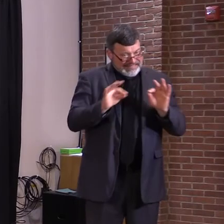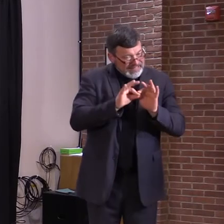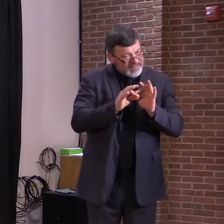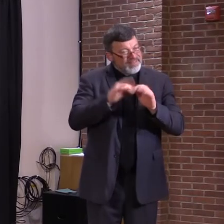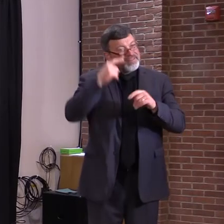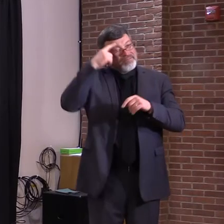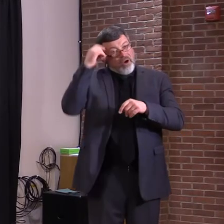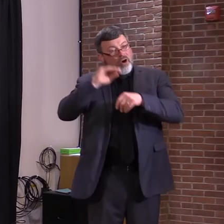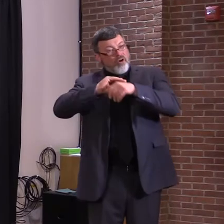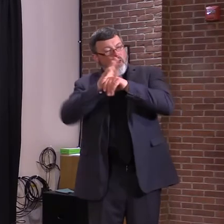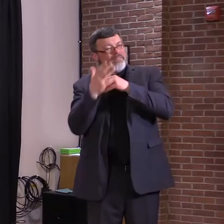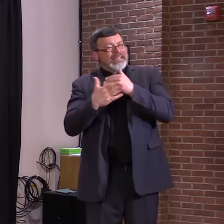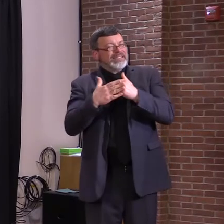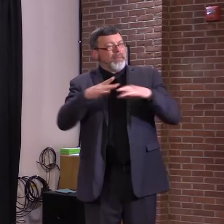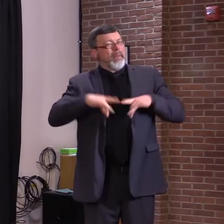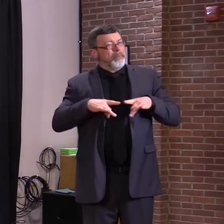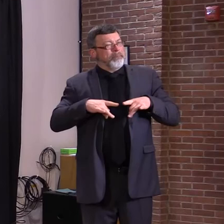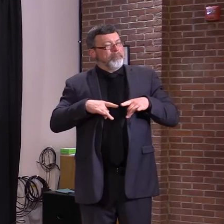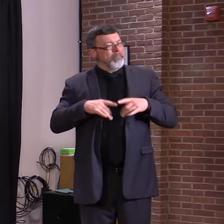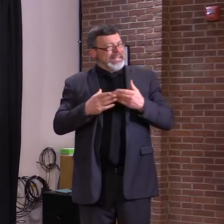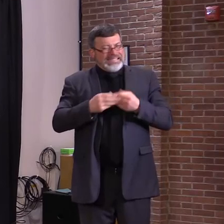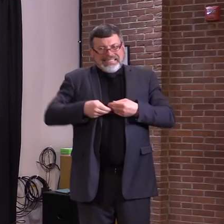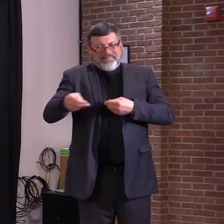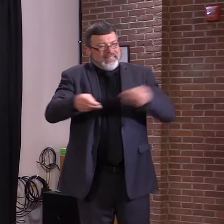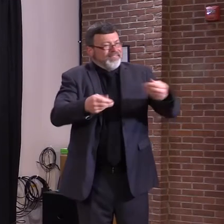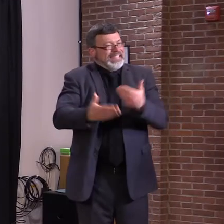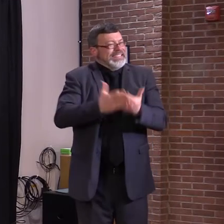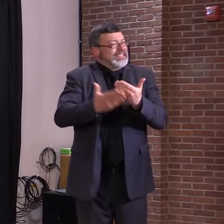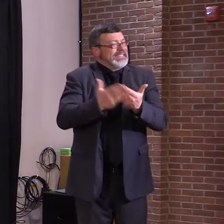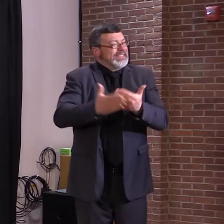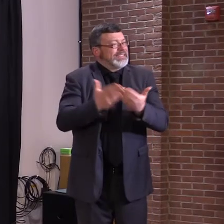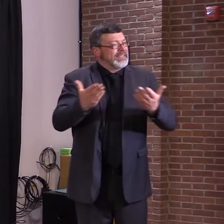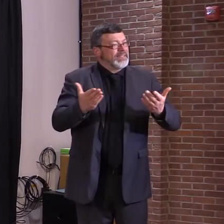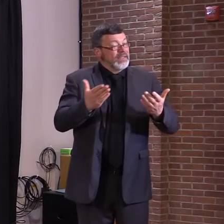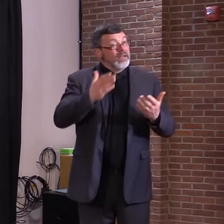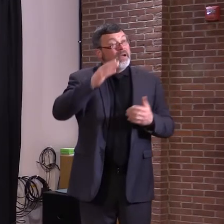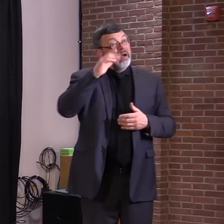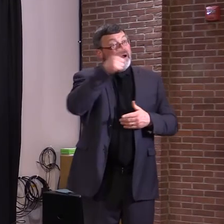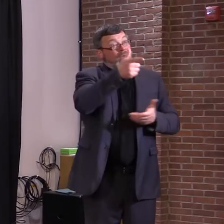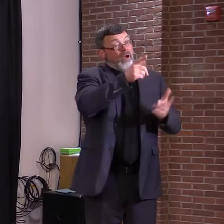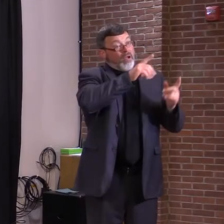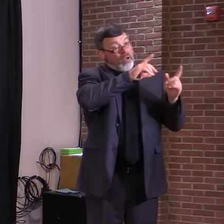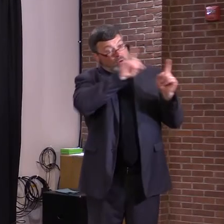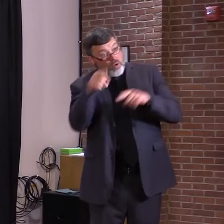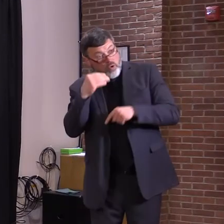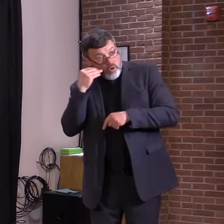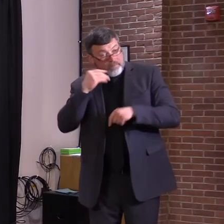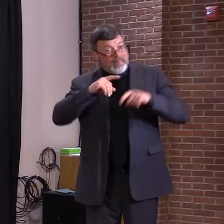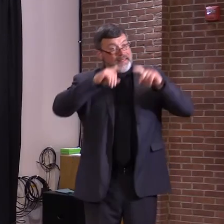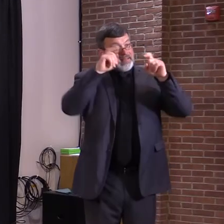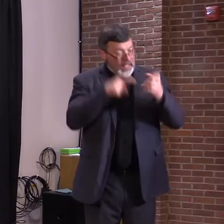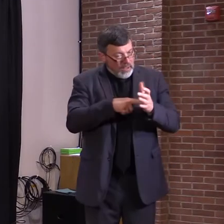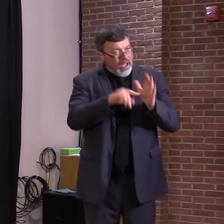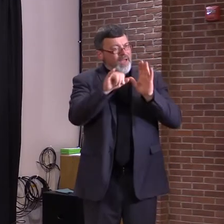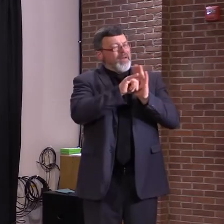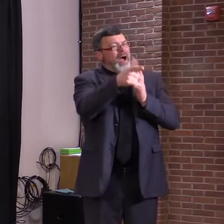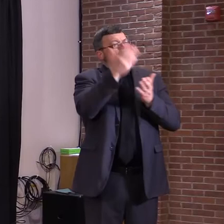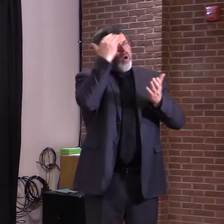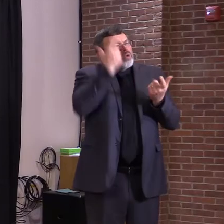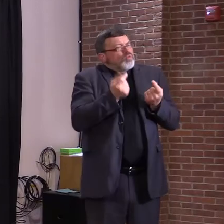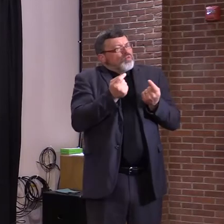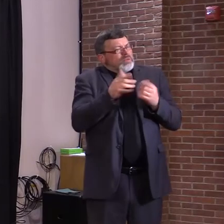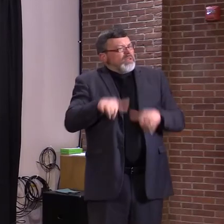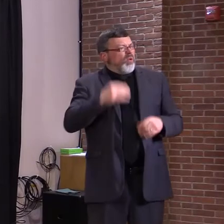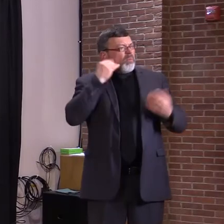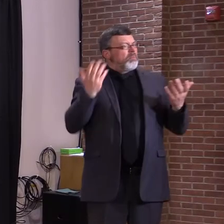results. And so again, we have been committed to ensuring continued access to testing across the state,